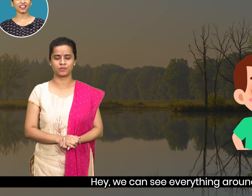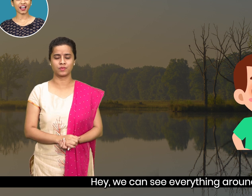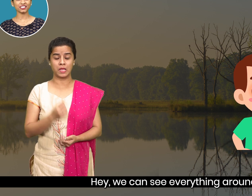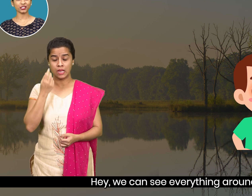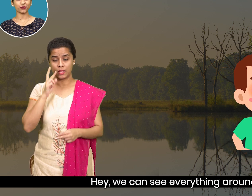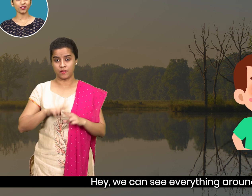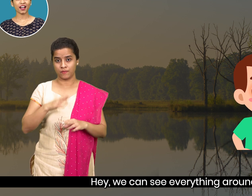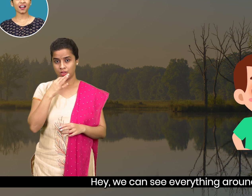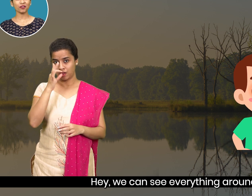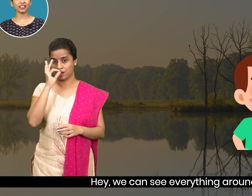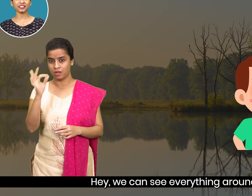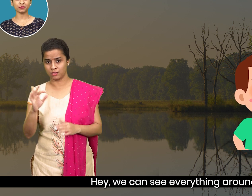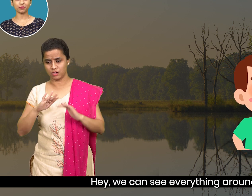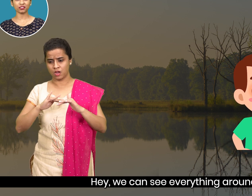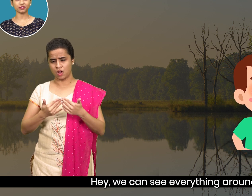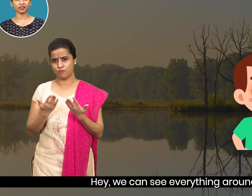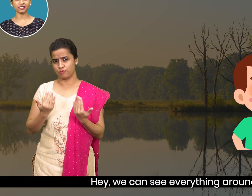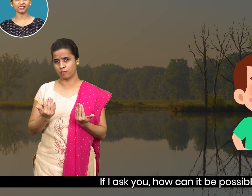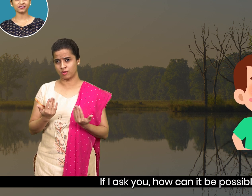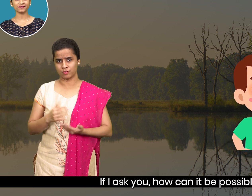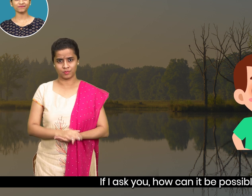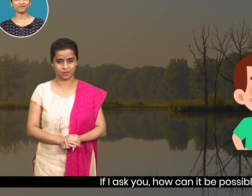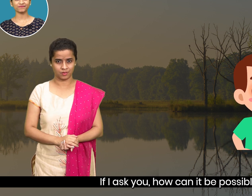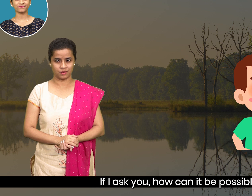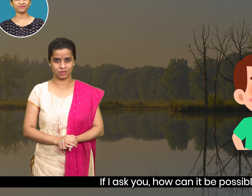If I ask you, how can it be possible?